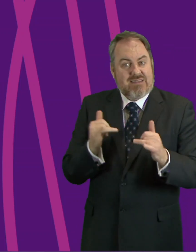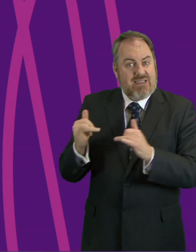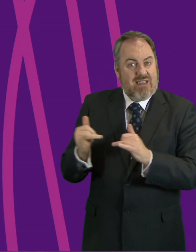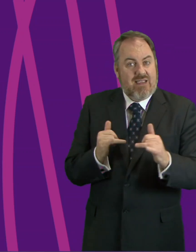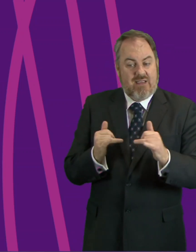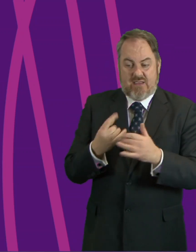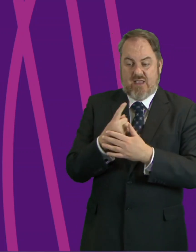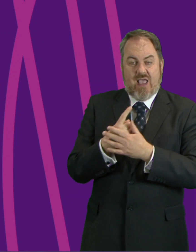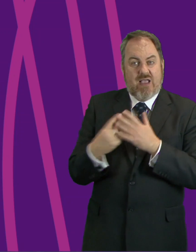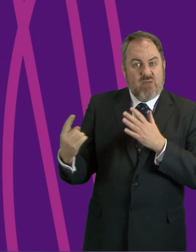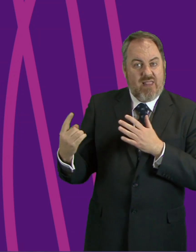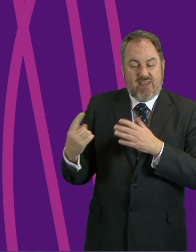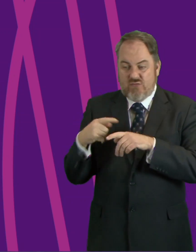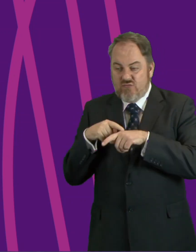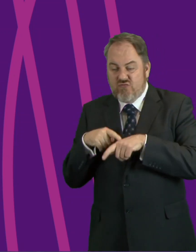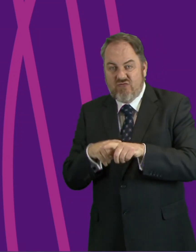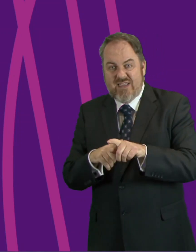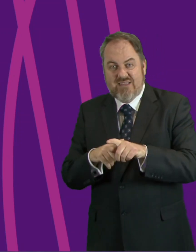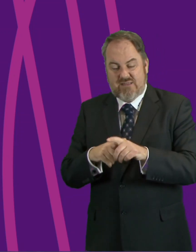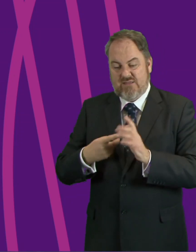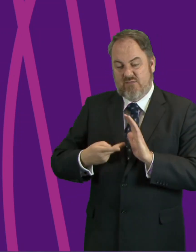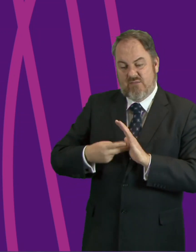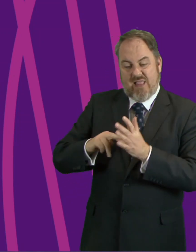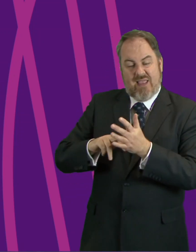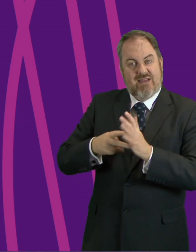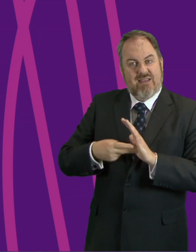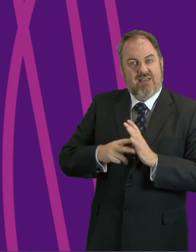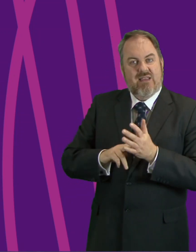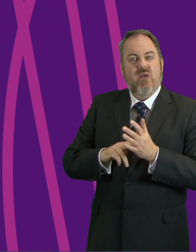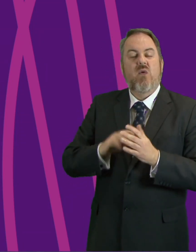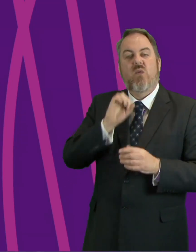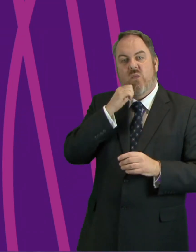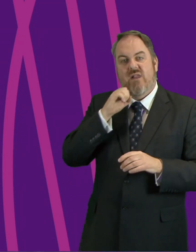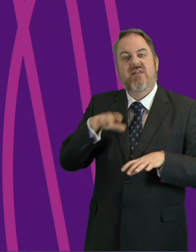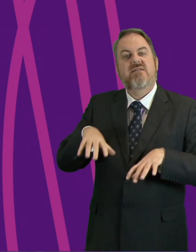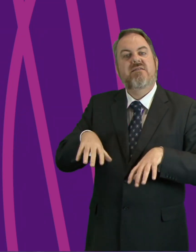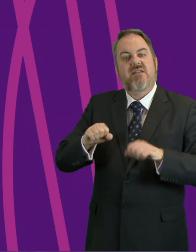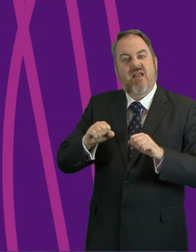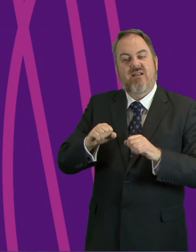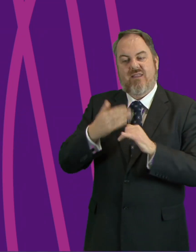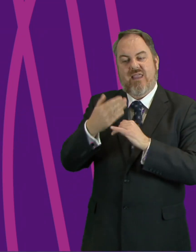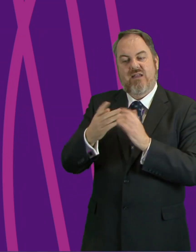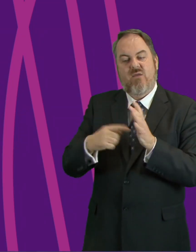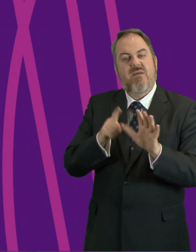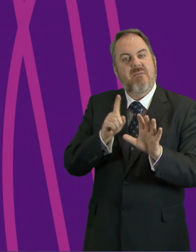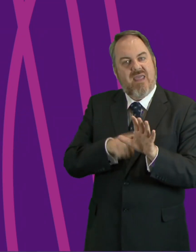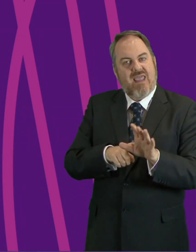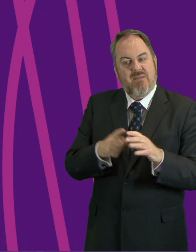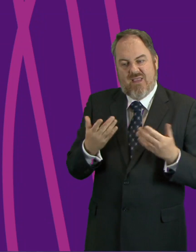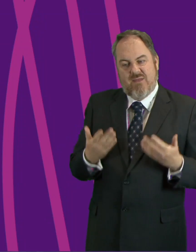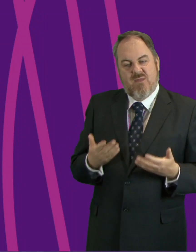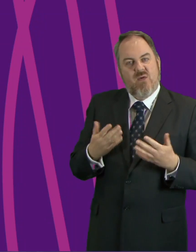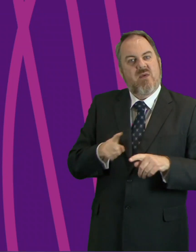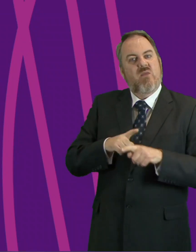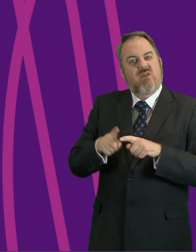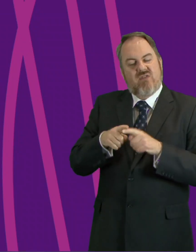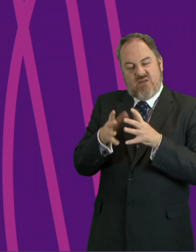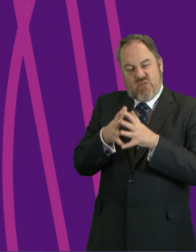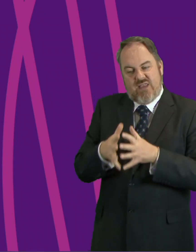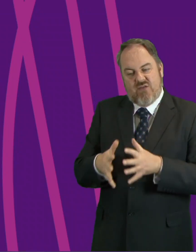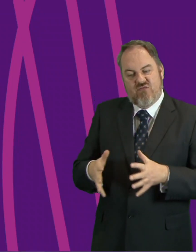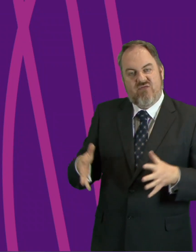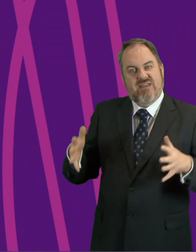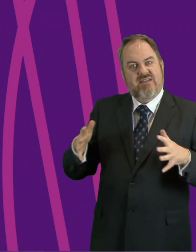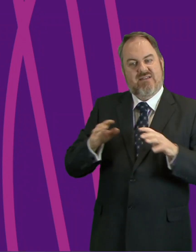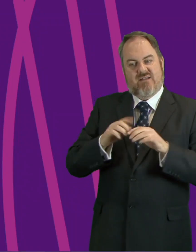didn't say, and just to be clear, that we can't do anything until the end of May. We are building up capacity so that we have an enhanced capability by the end